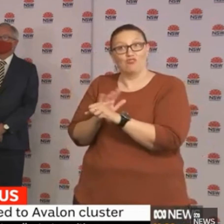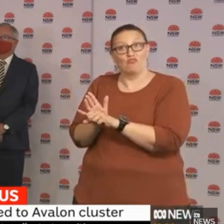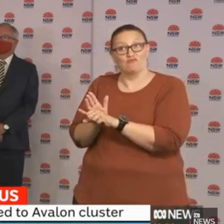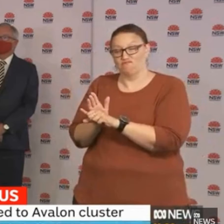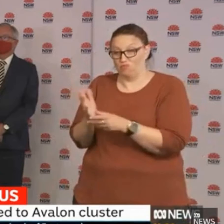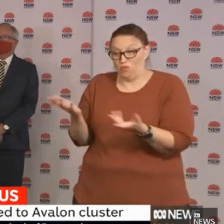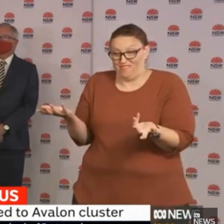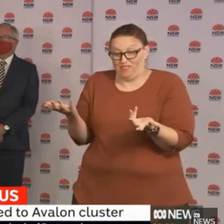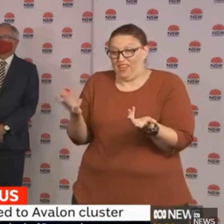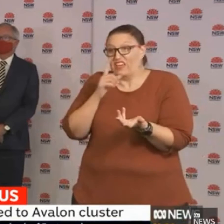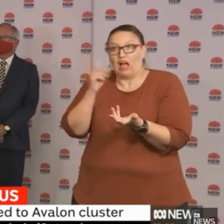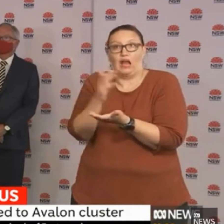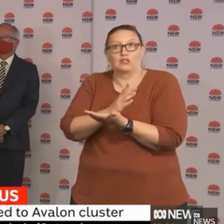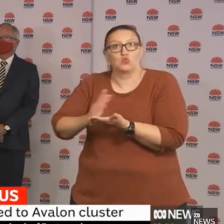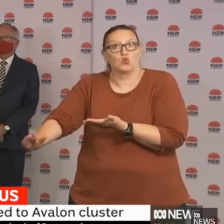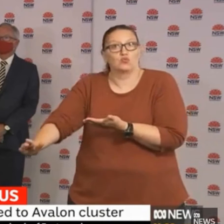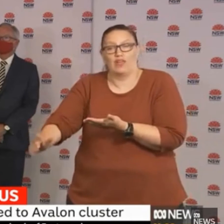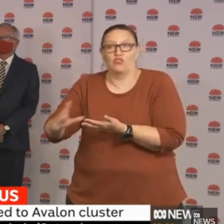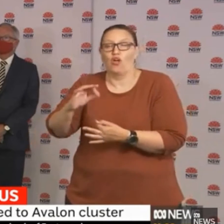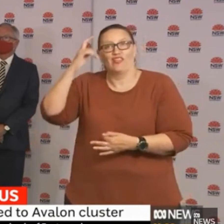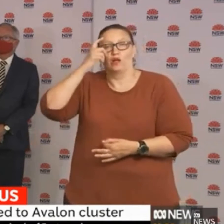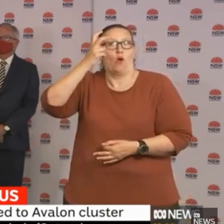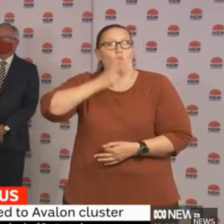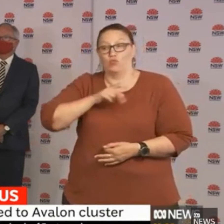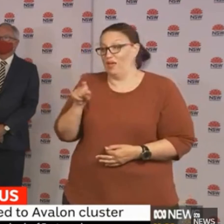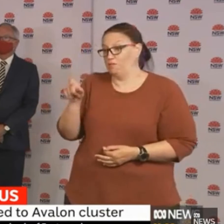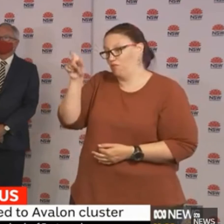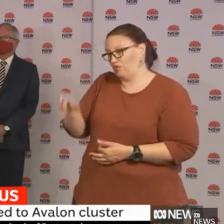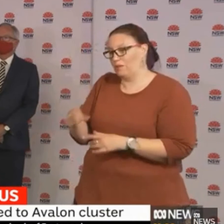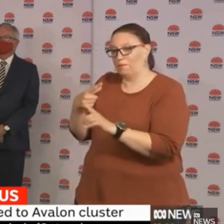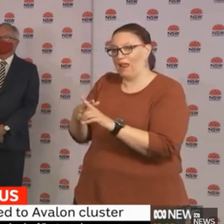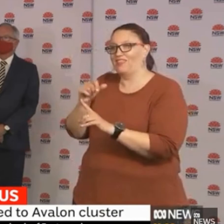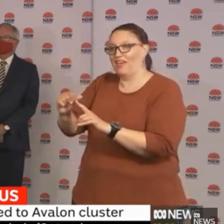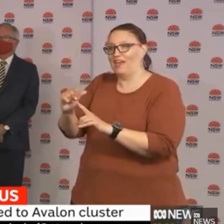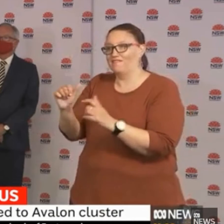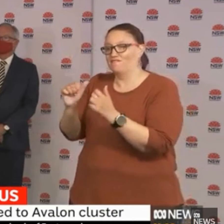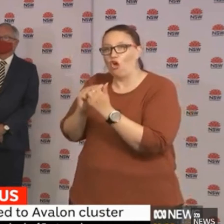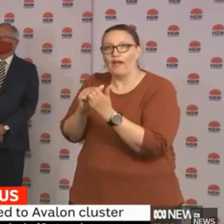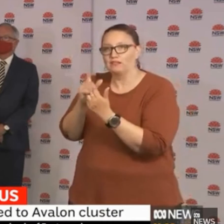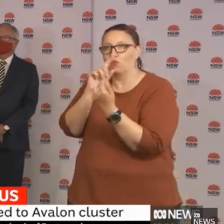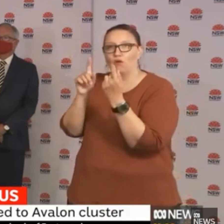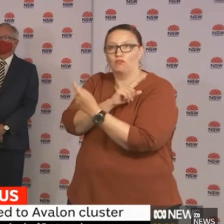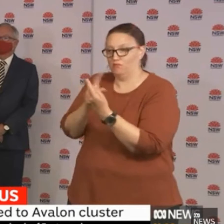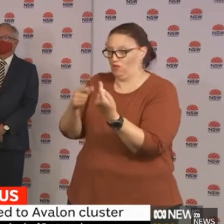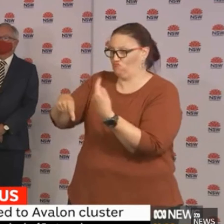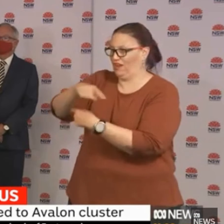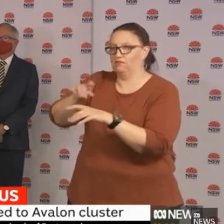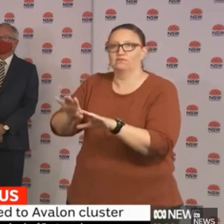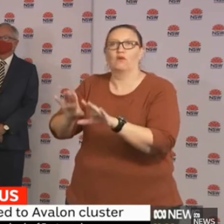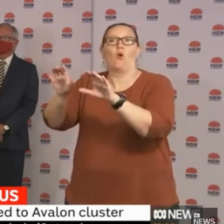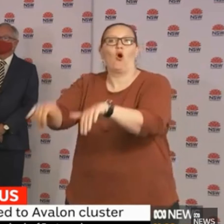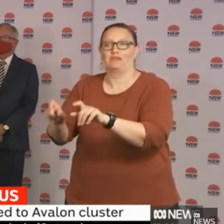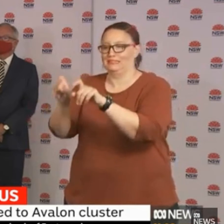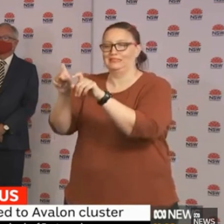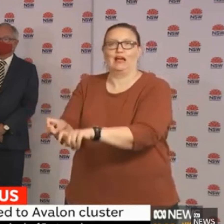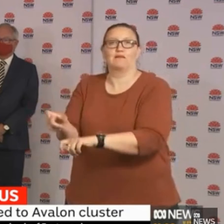case. And so the case, as well as their contacts, will be in isolation, and will be managing that as if it's a positive